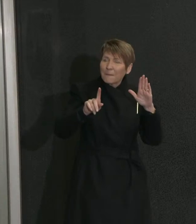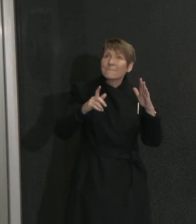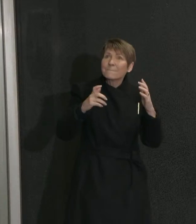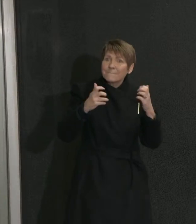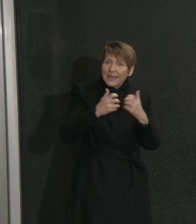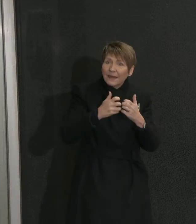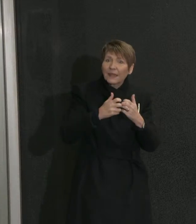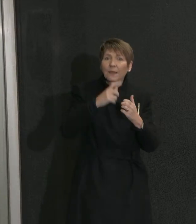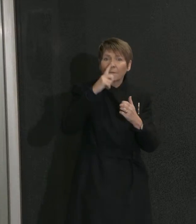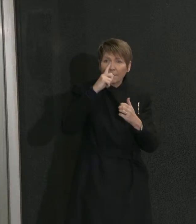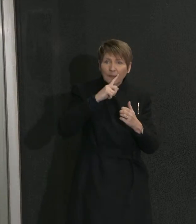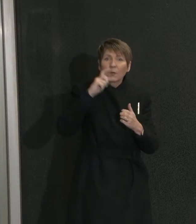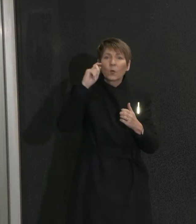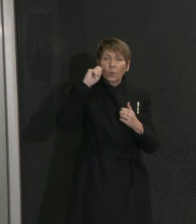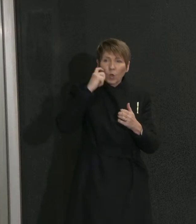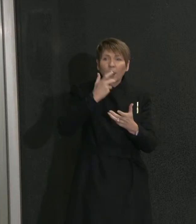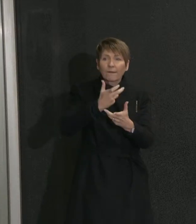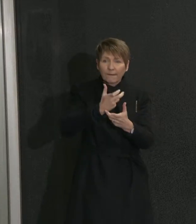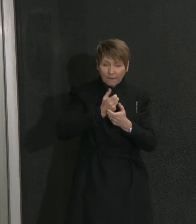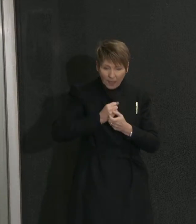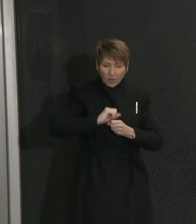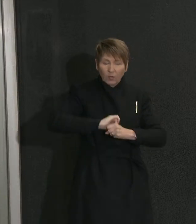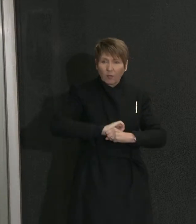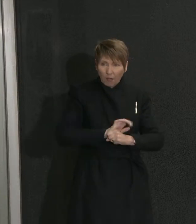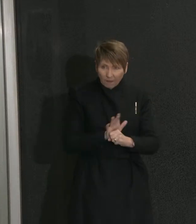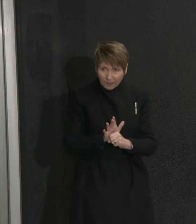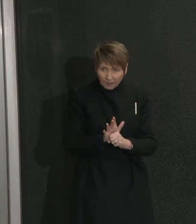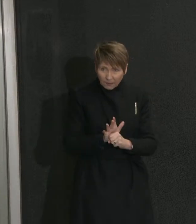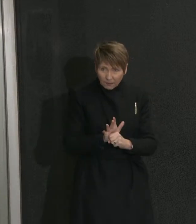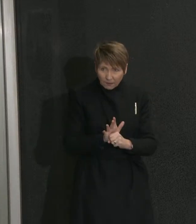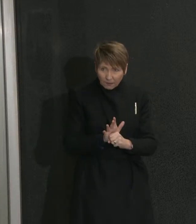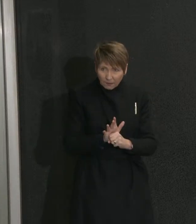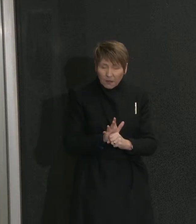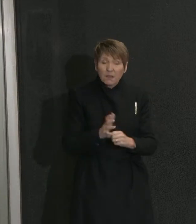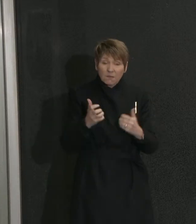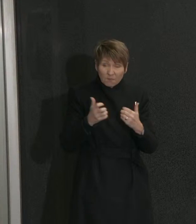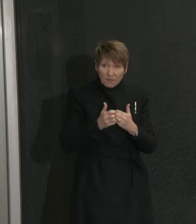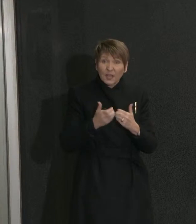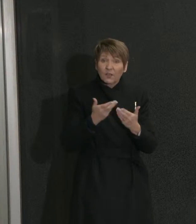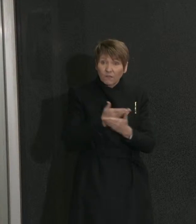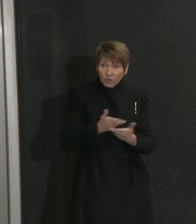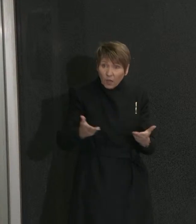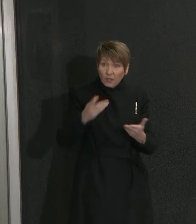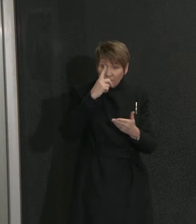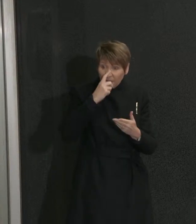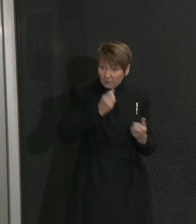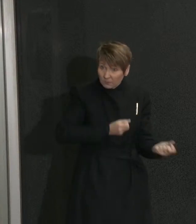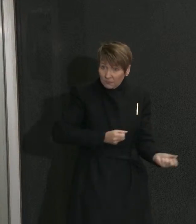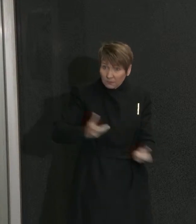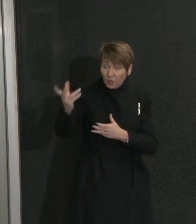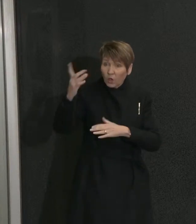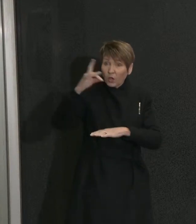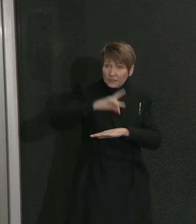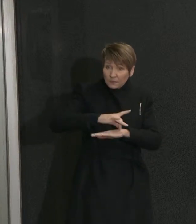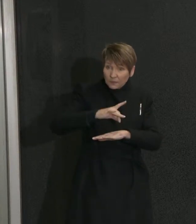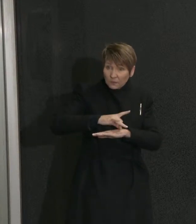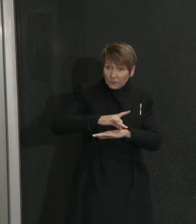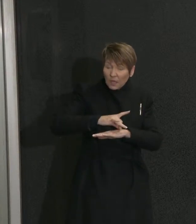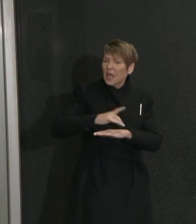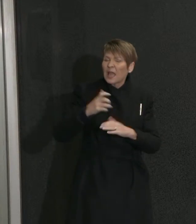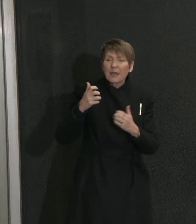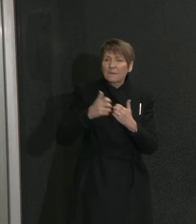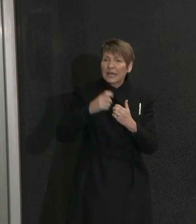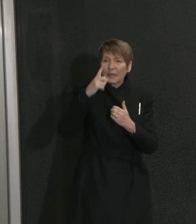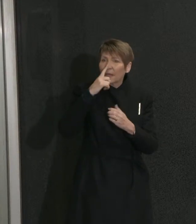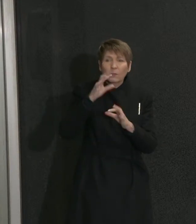in hospital, and a tragic percentage of those will finish up dying. If it was any other way, well, then we would employ